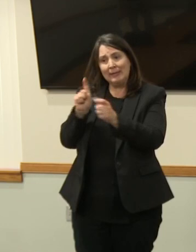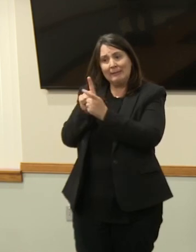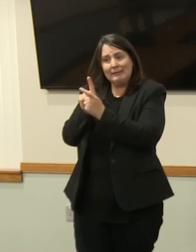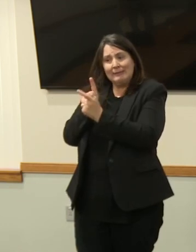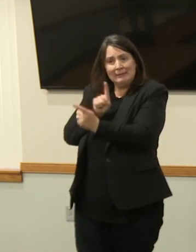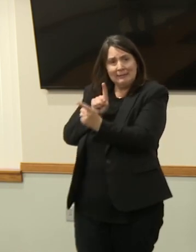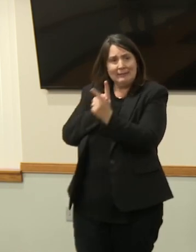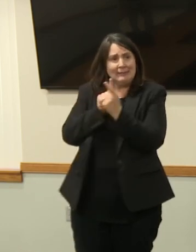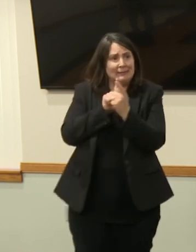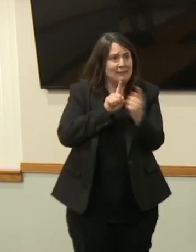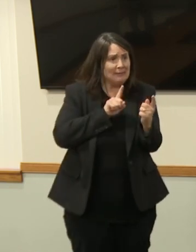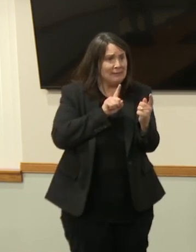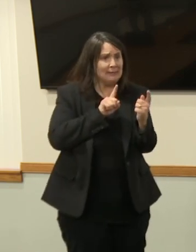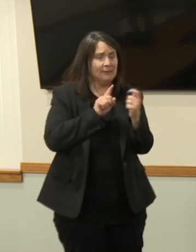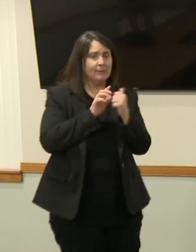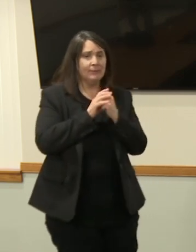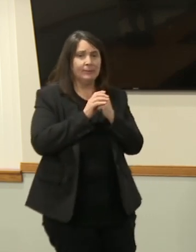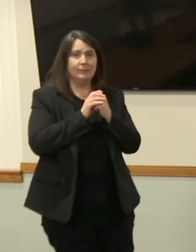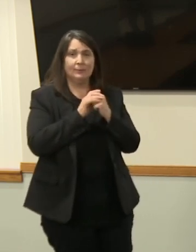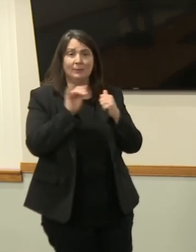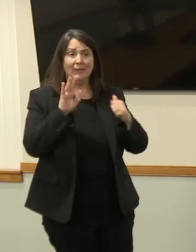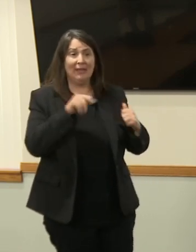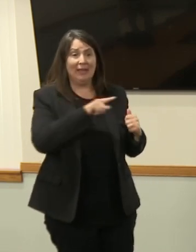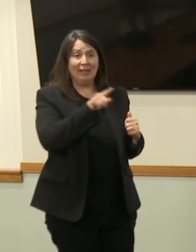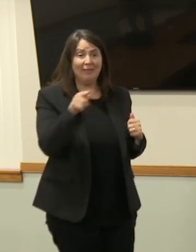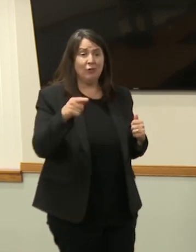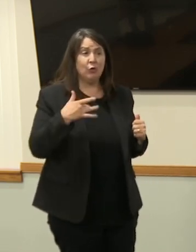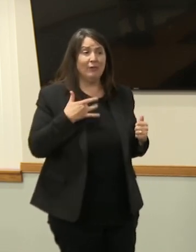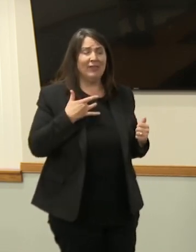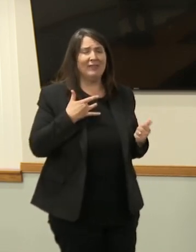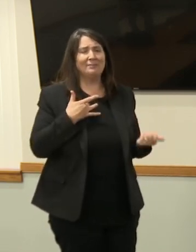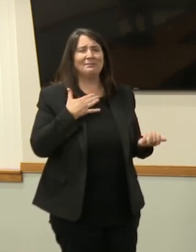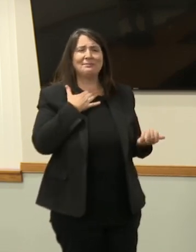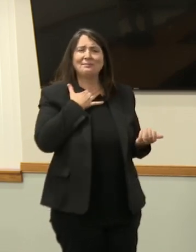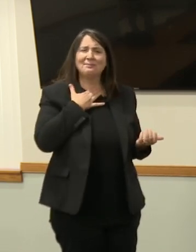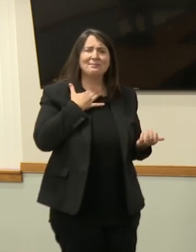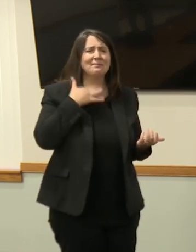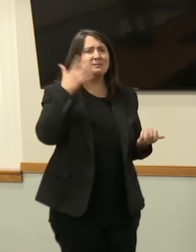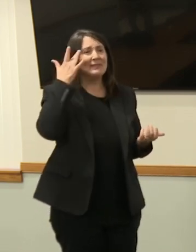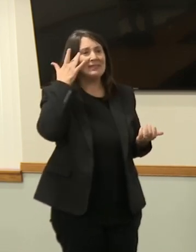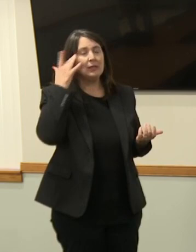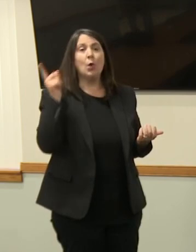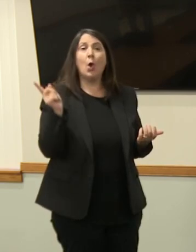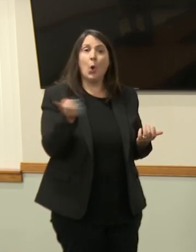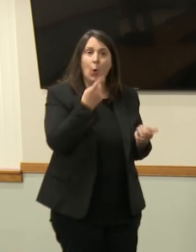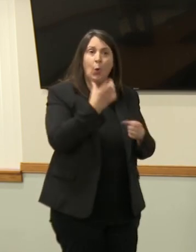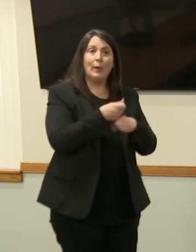And again, if you're having any of the multitude of symptoms, get tested. There's no excuse in Peoria.